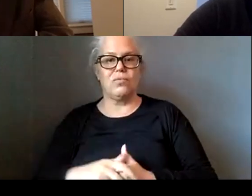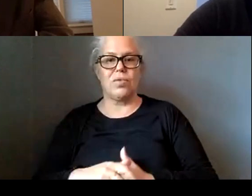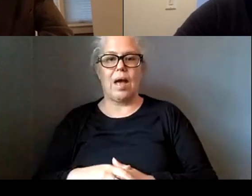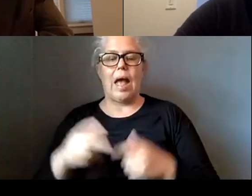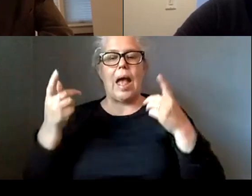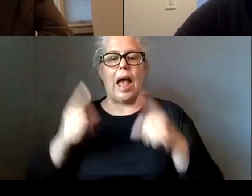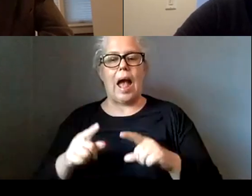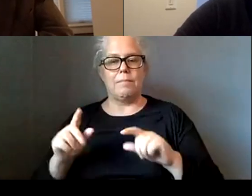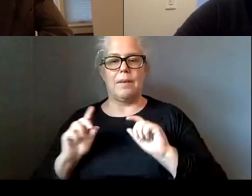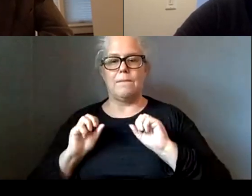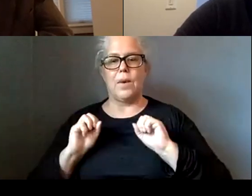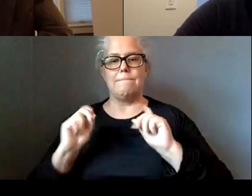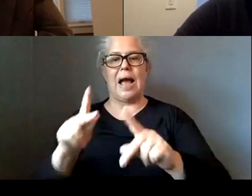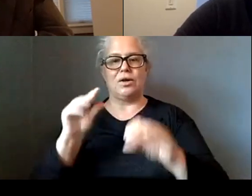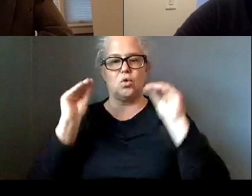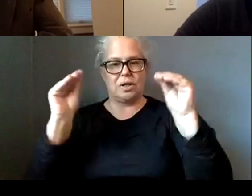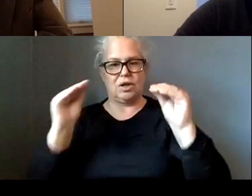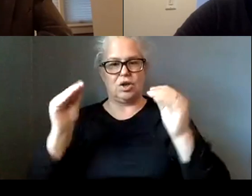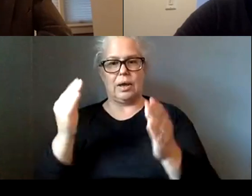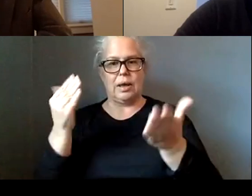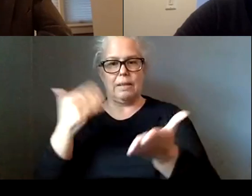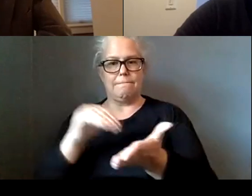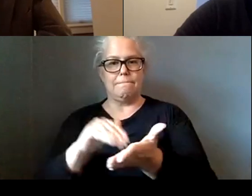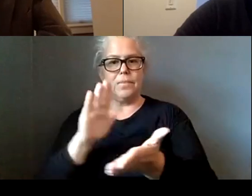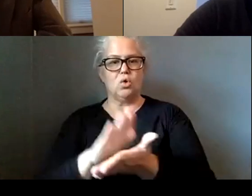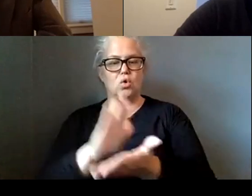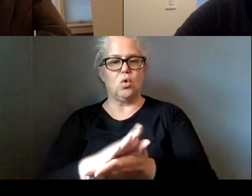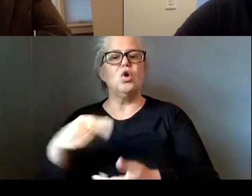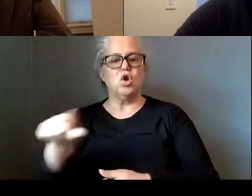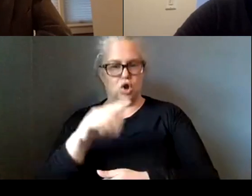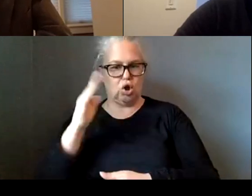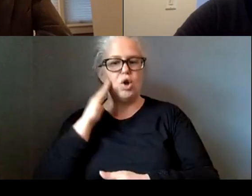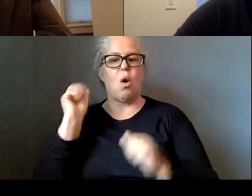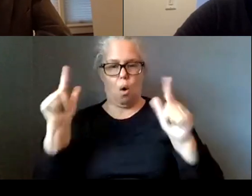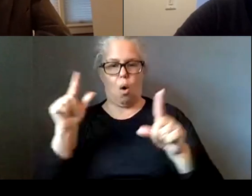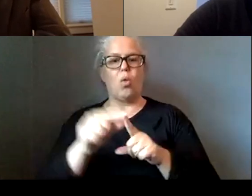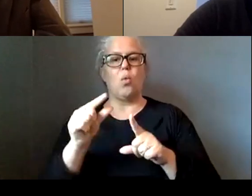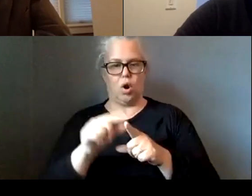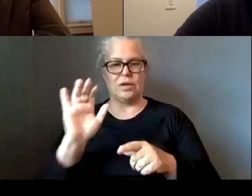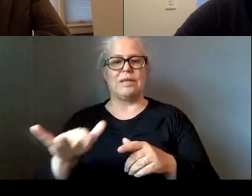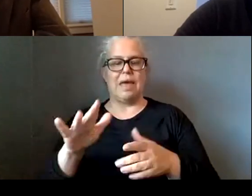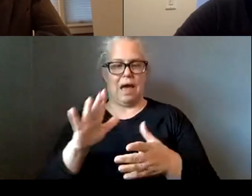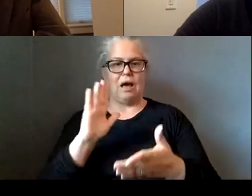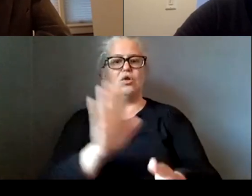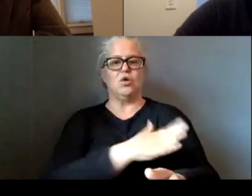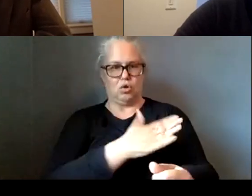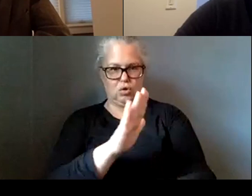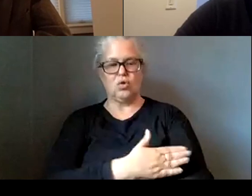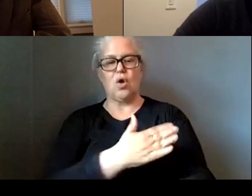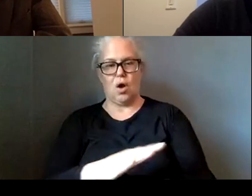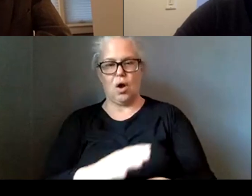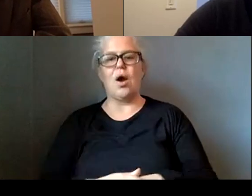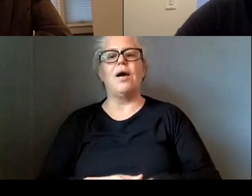back to teaching in middle school, she knew the lyrics to these songs that the middle school kids were shocked to learn that she would even listen to.